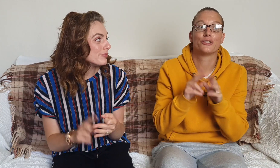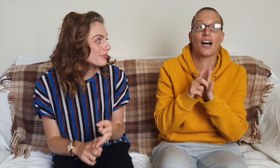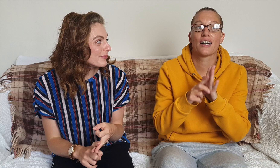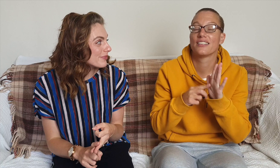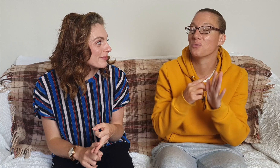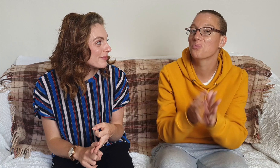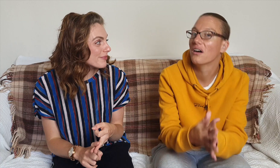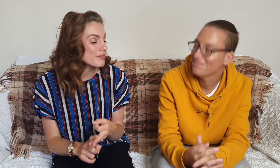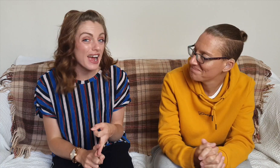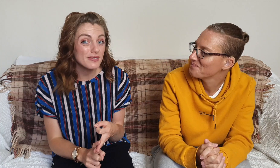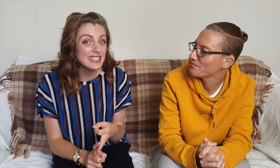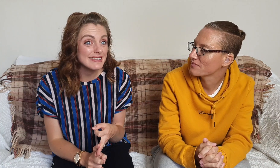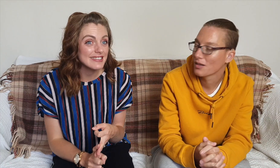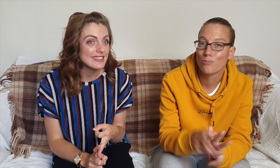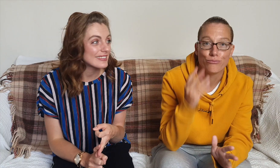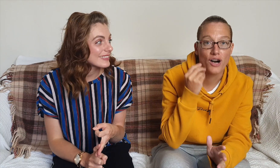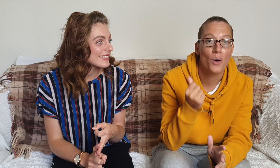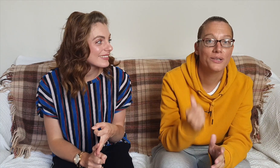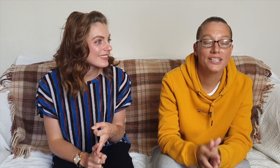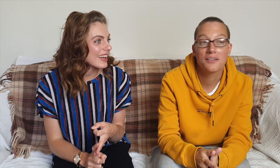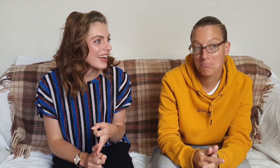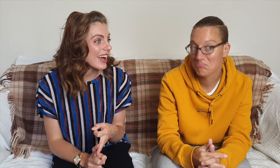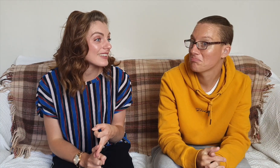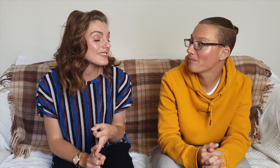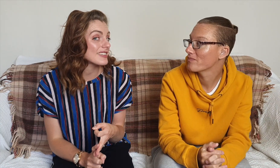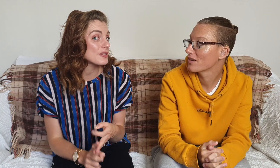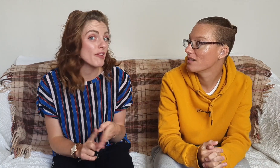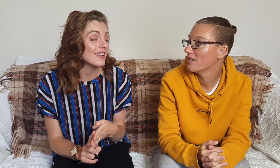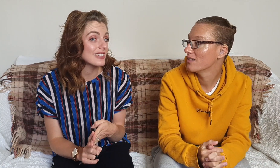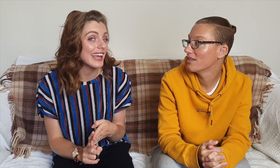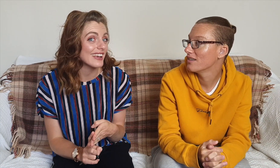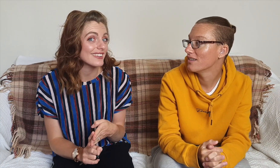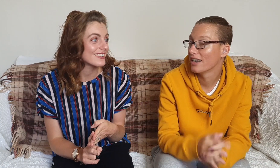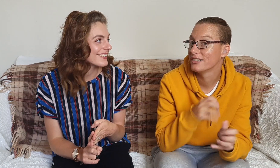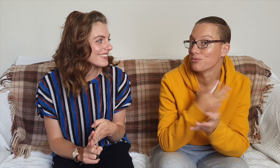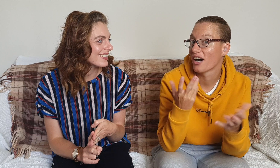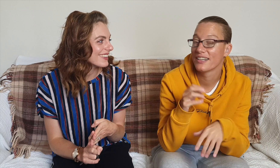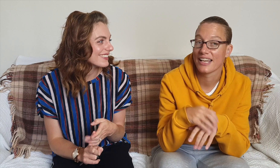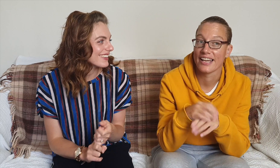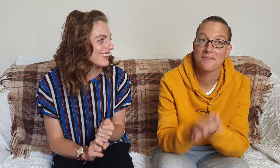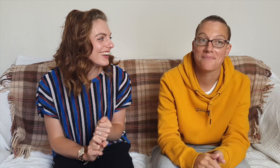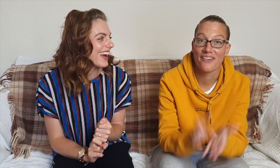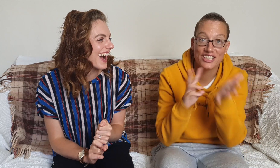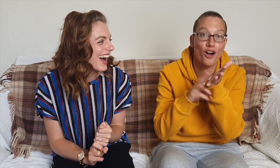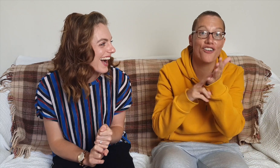Flapjack. brownies, Brownies. and a surprise cake. Fried cake. Victorian